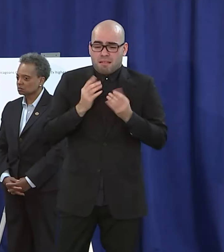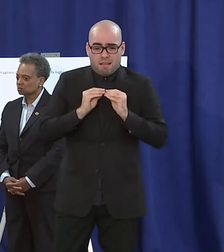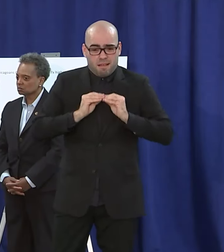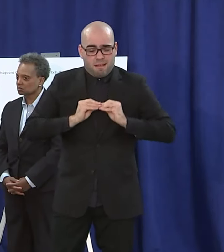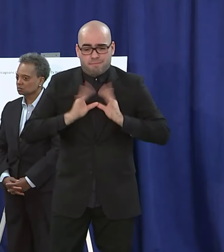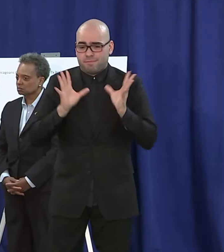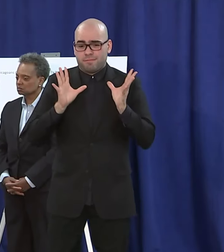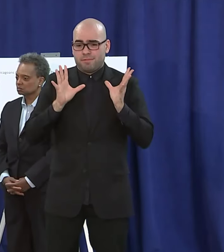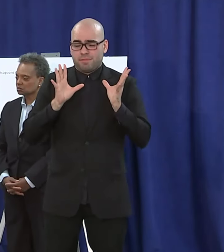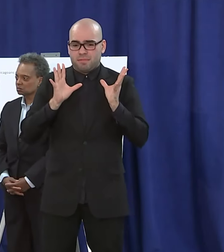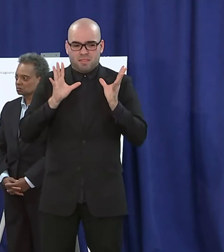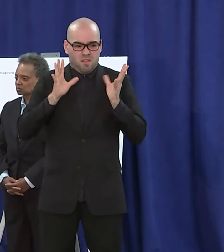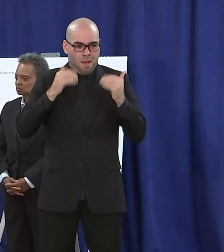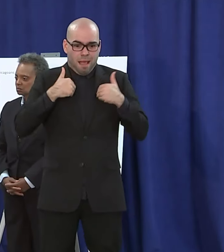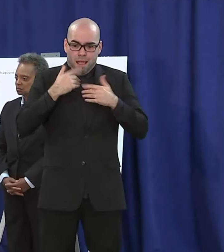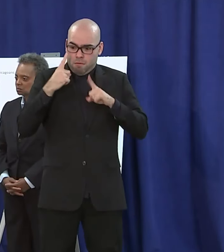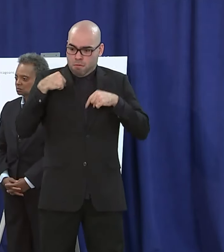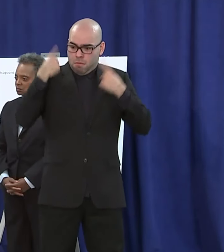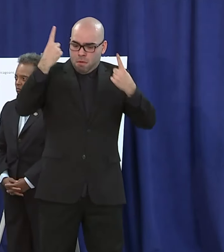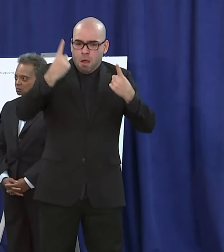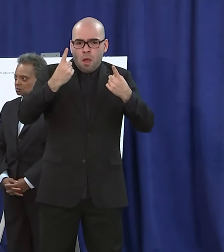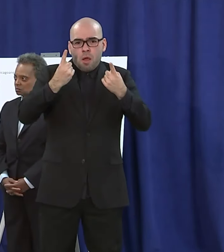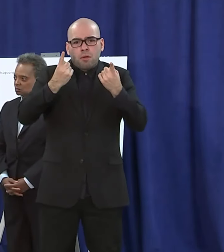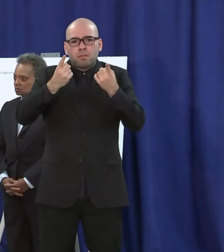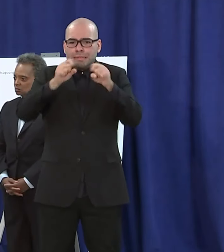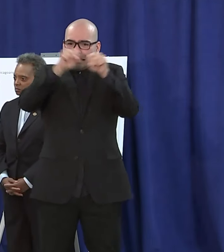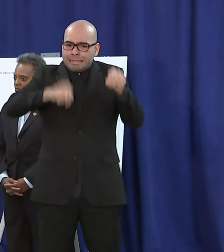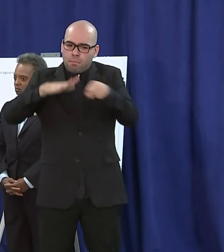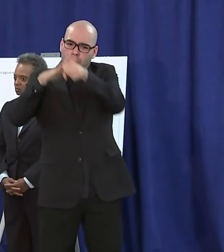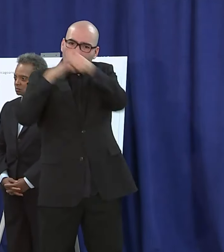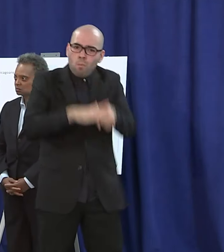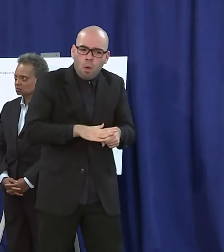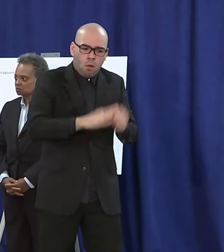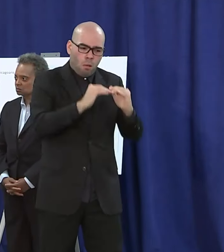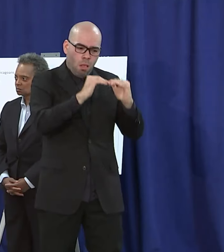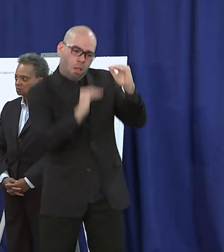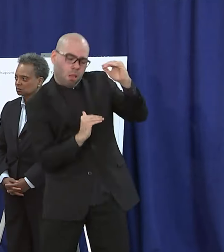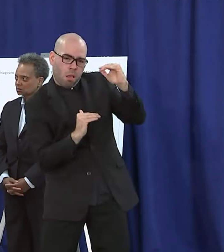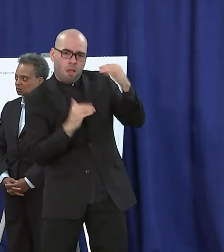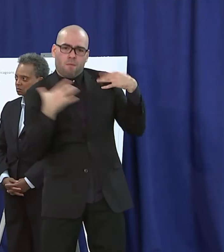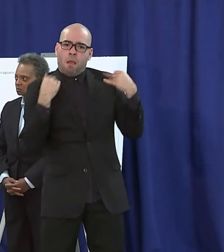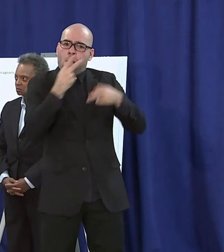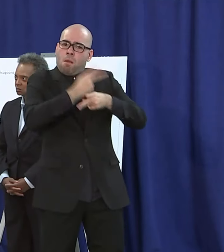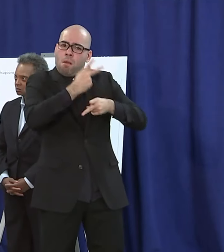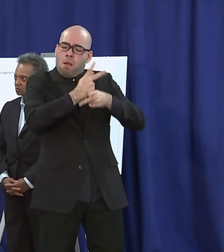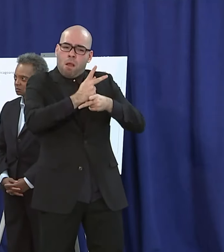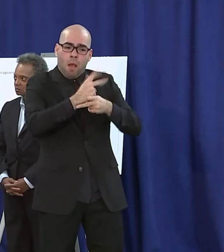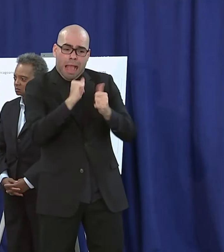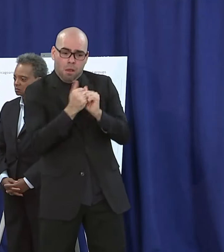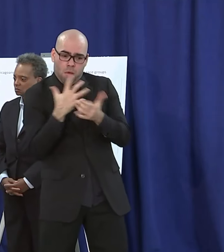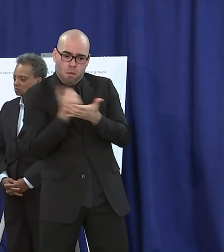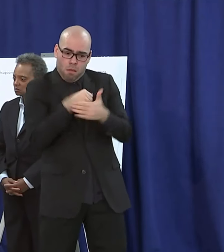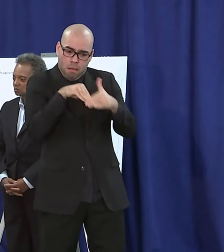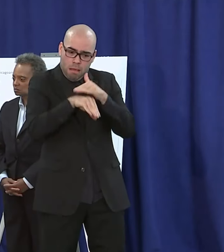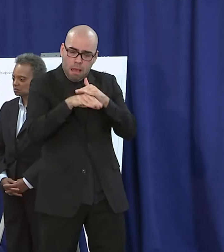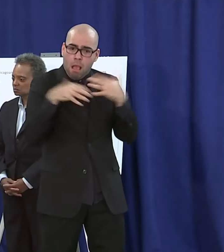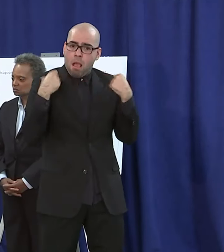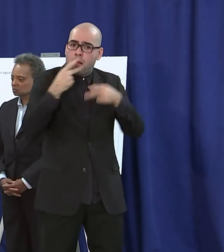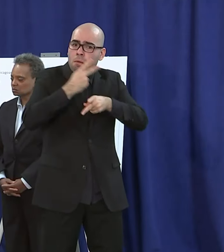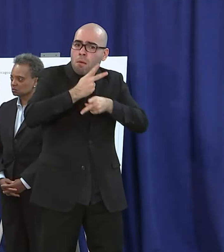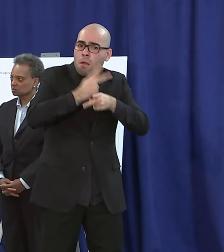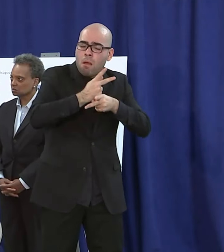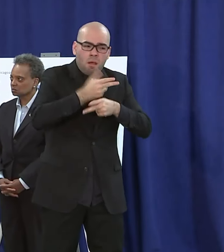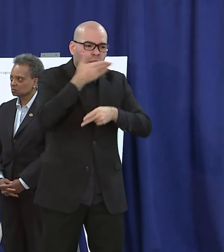magnifies the already existing disparities in health care and access to health care,